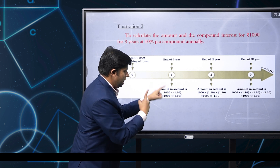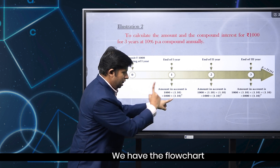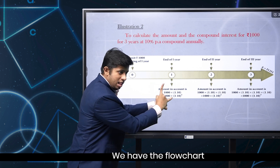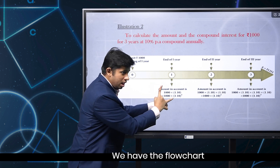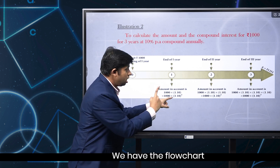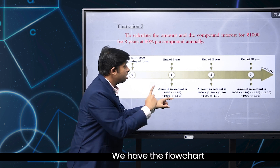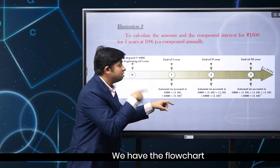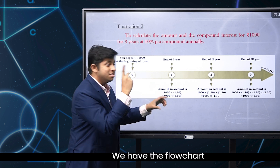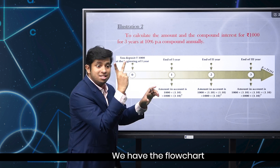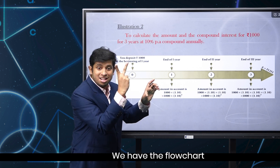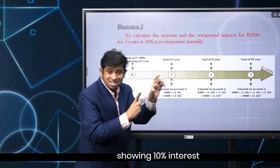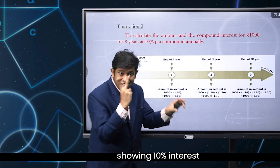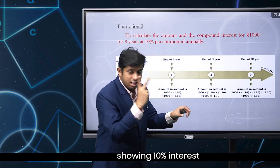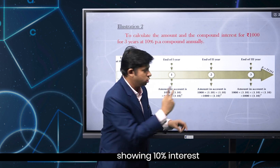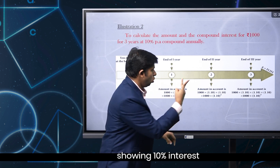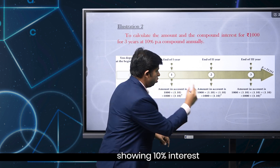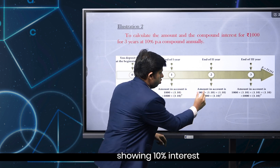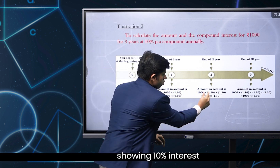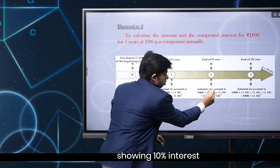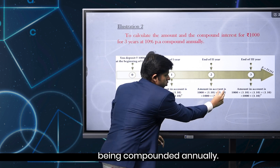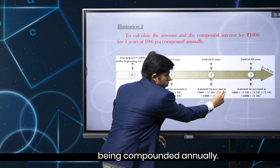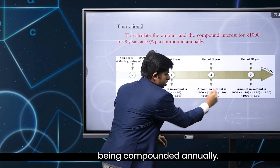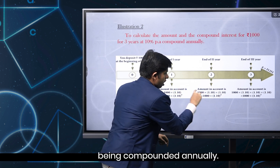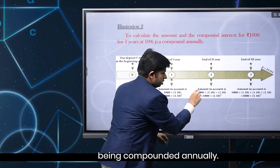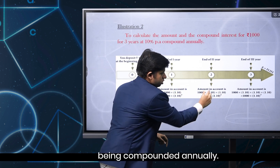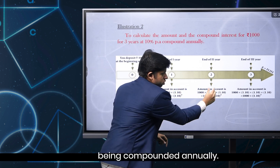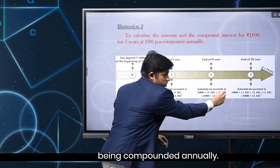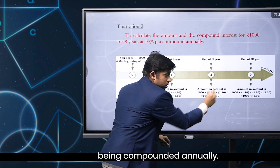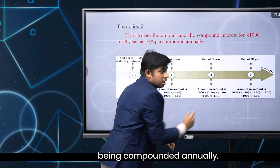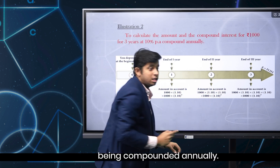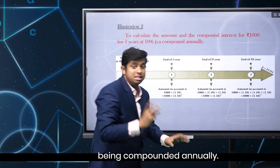We have the flow chart showing 10% interest being compounded annually.